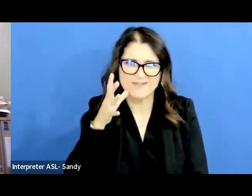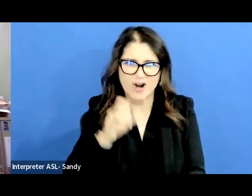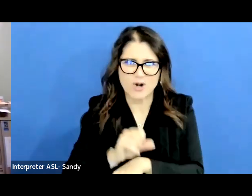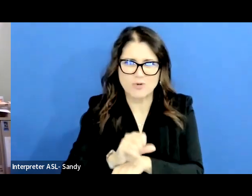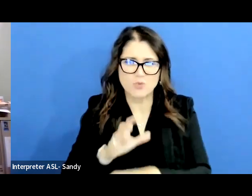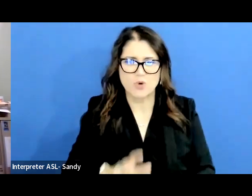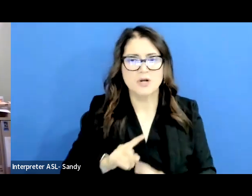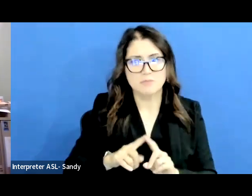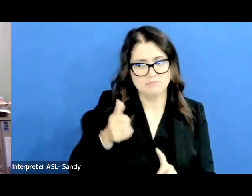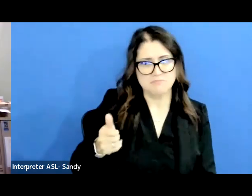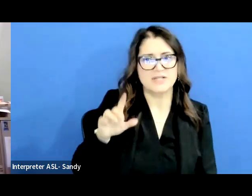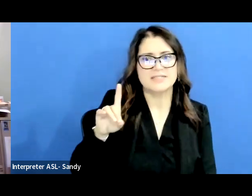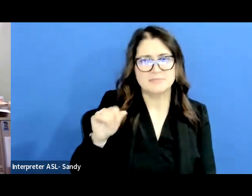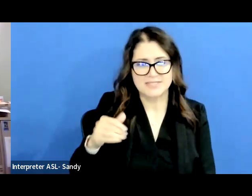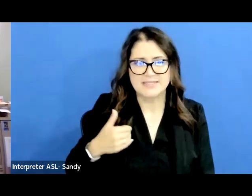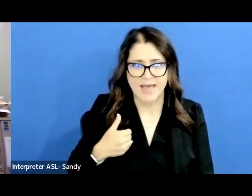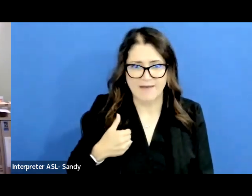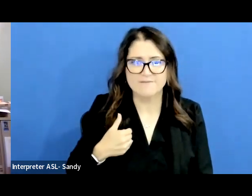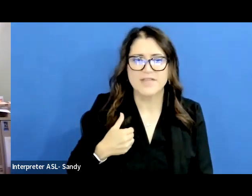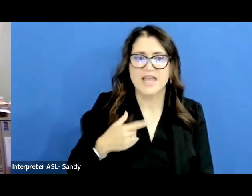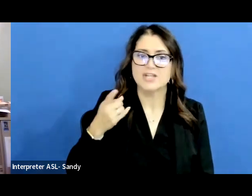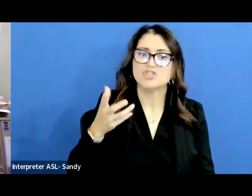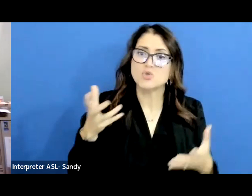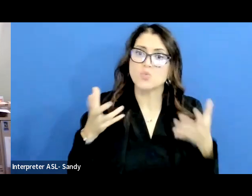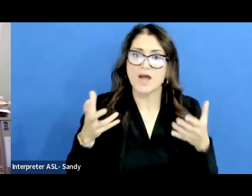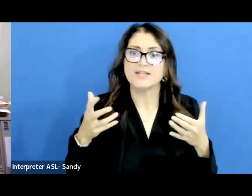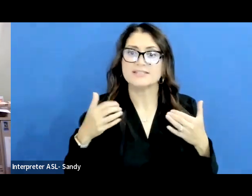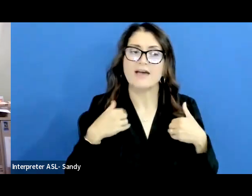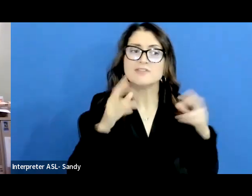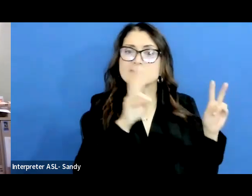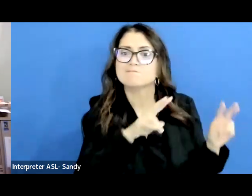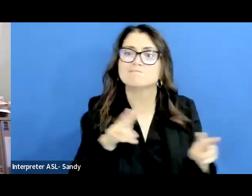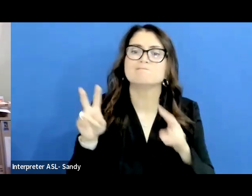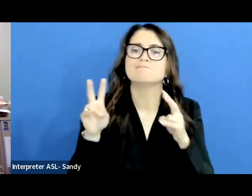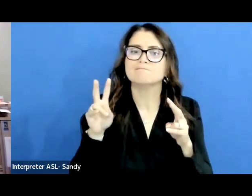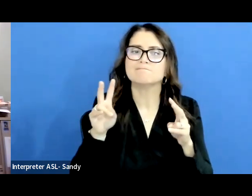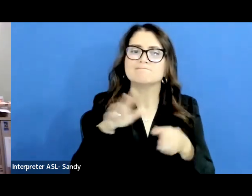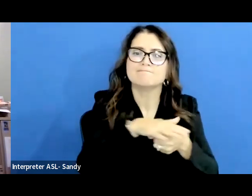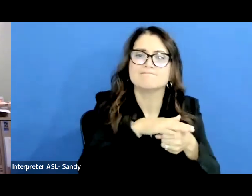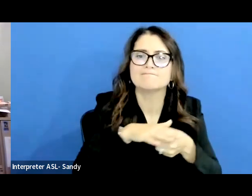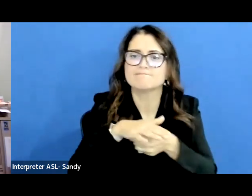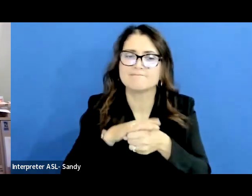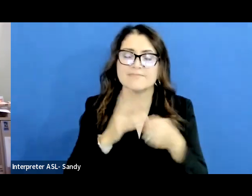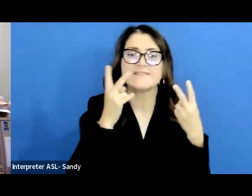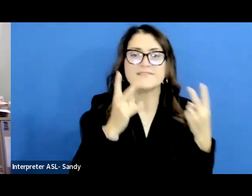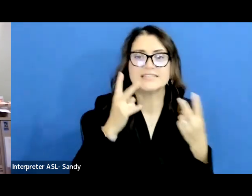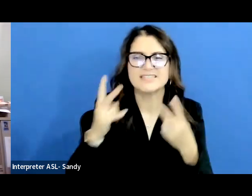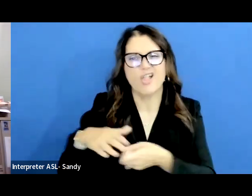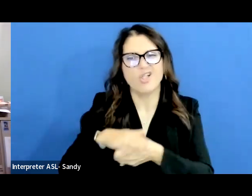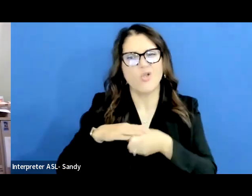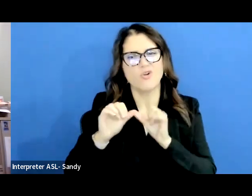with disabilities, who wanted to conduct some site visits at some local agencies to better understand